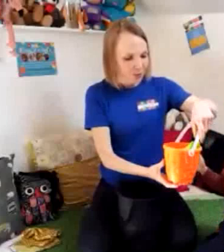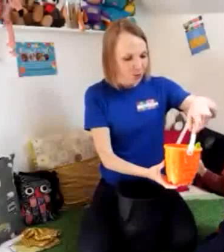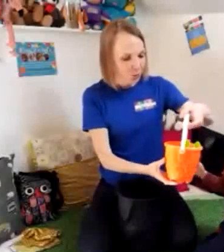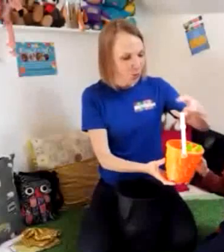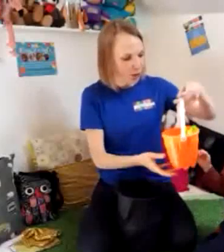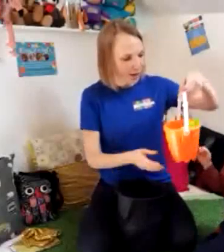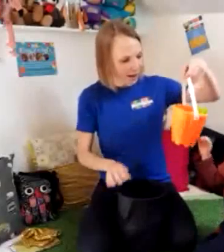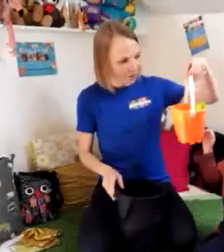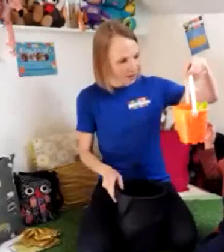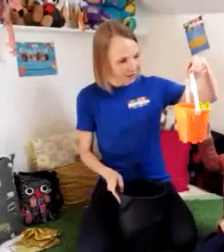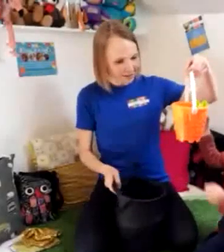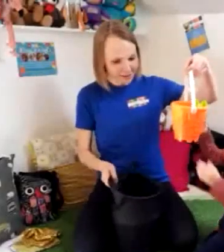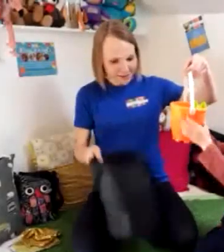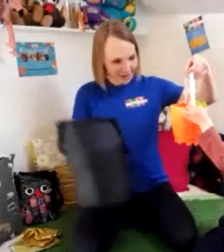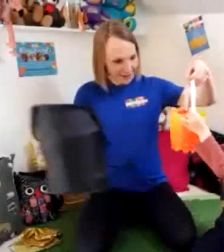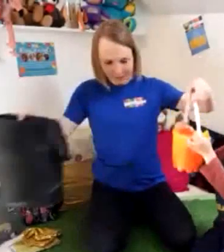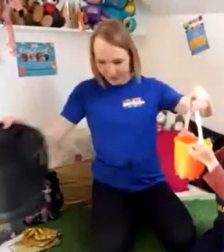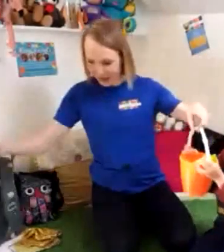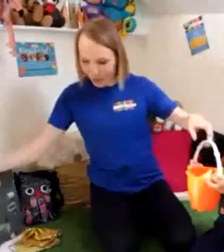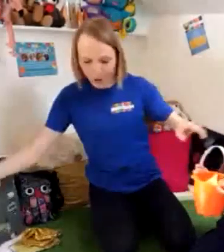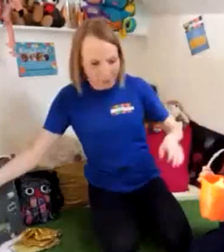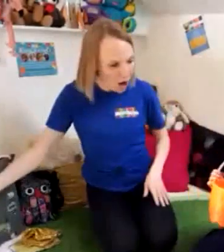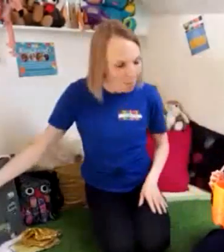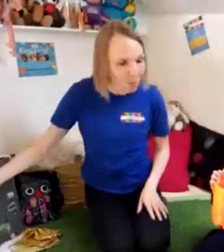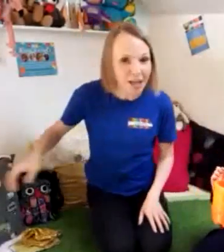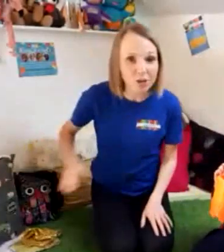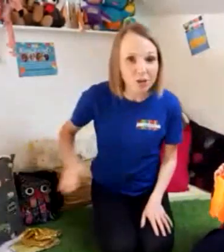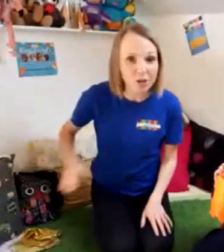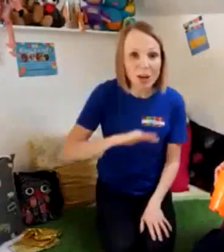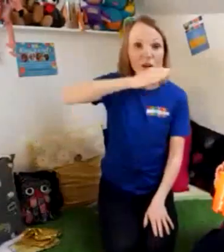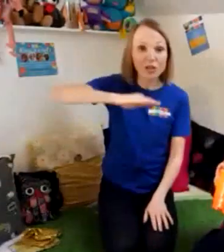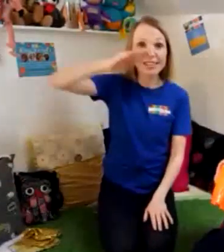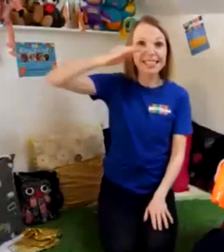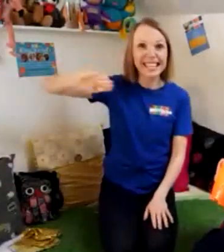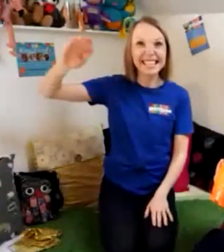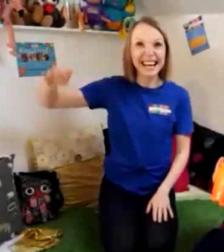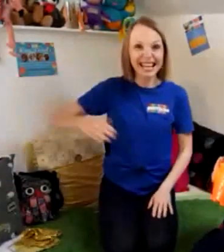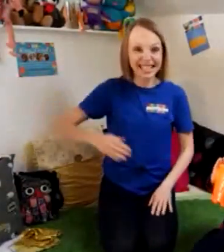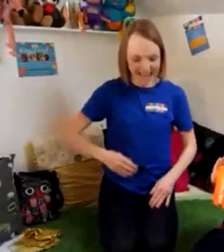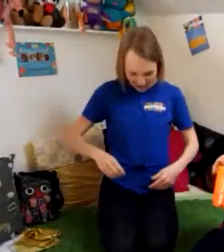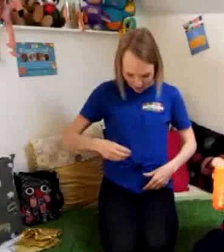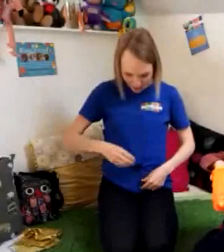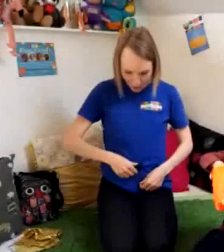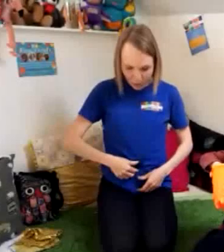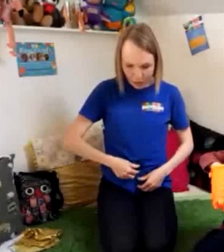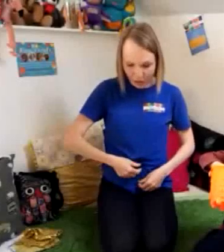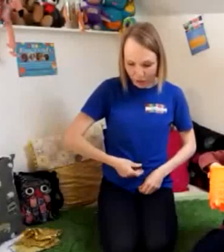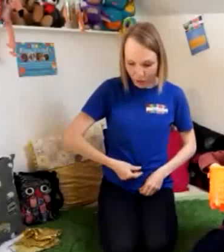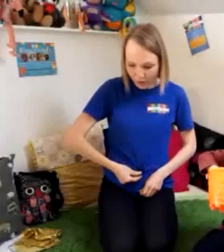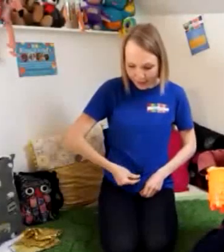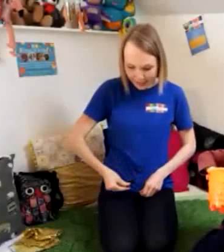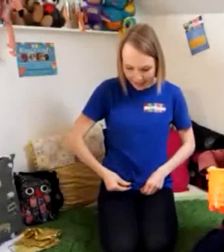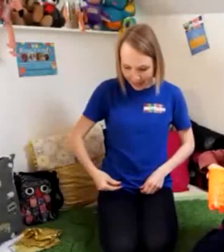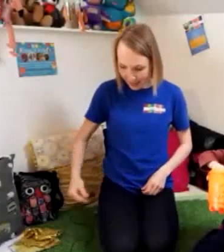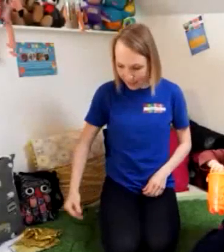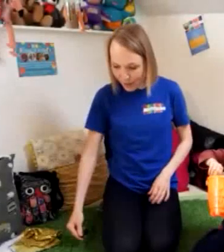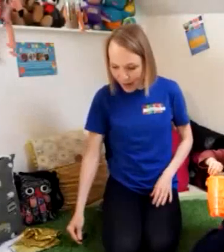What have we got here, Harris? A bucket. We've got a bucket because we're going to go to the seaside now. We're going to go to the lovely seaside.